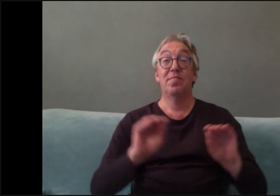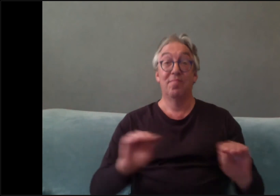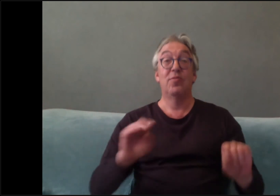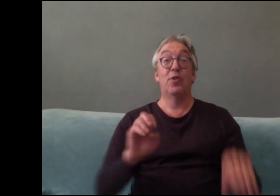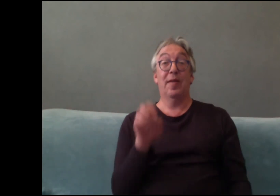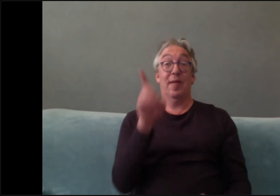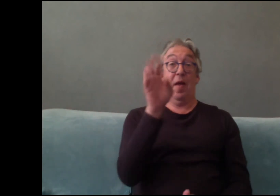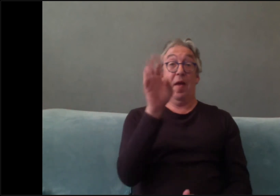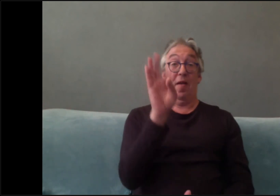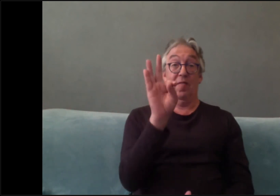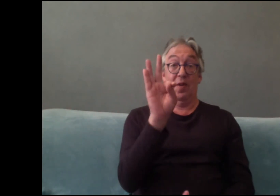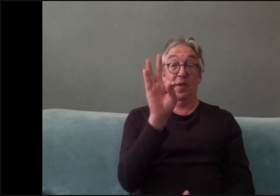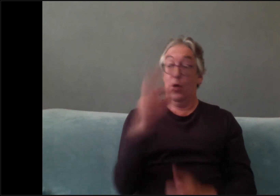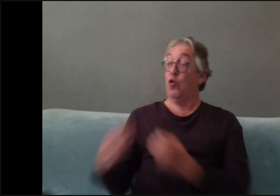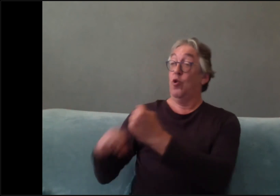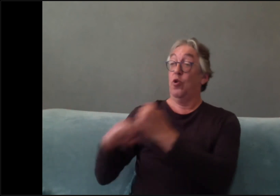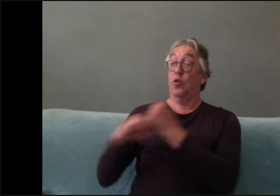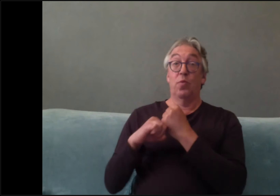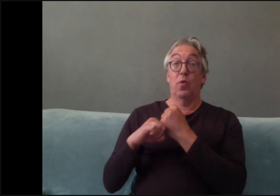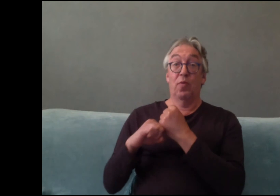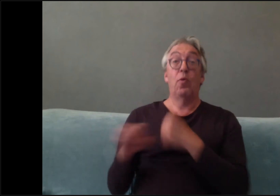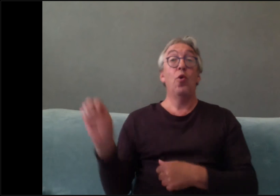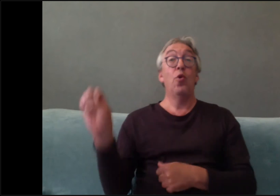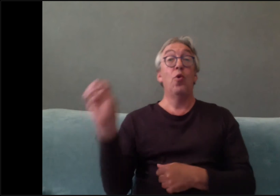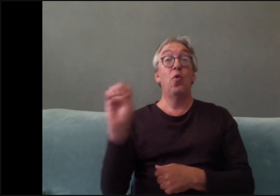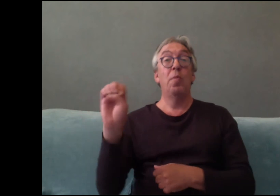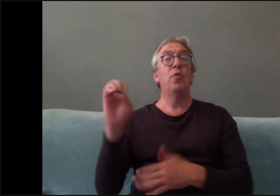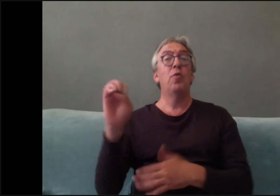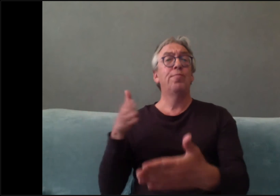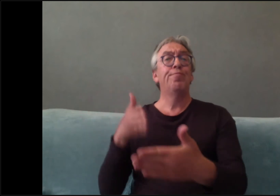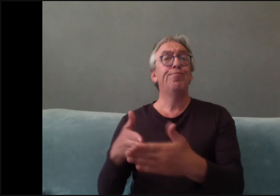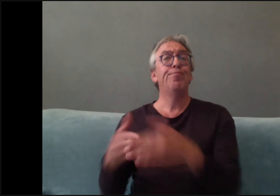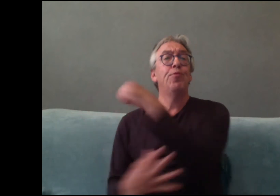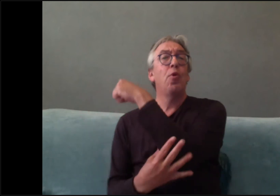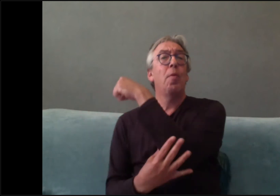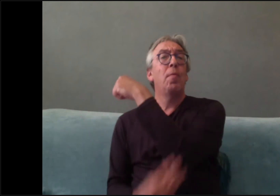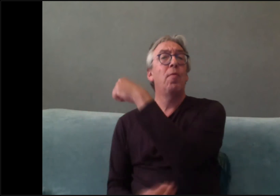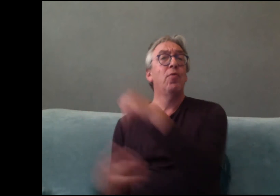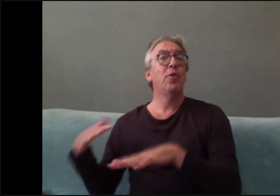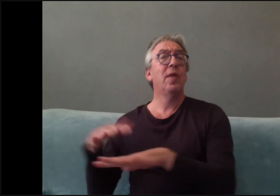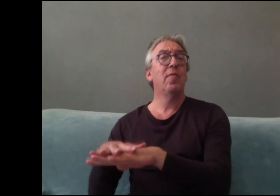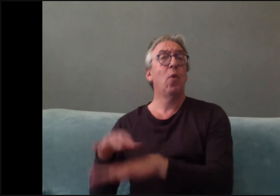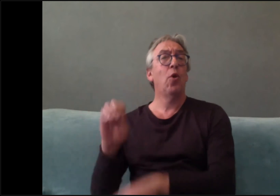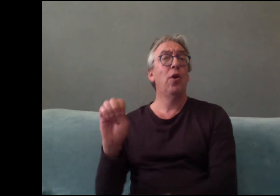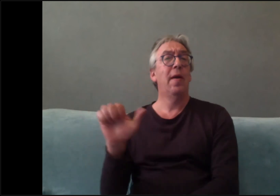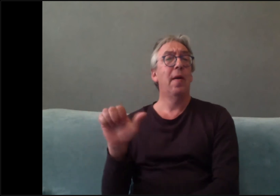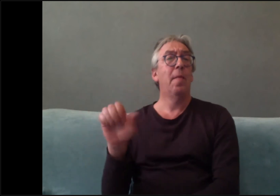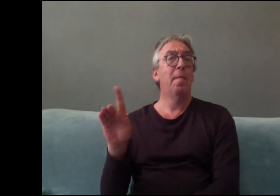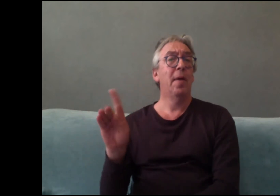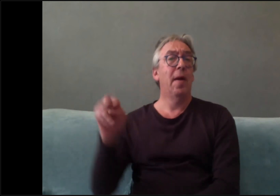Anti-Poverty Network. I hope that everybody is well and I want to thank you very much for attending this webinar with us today.